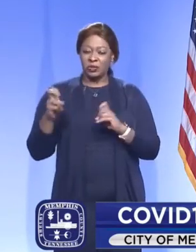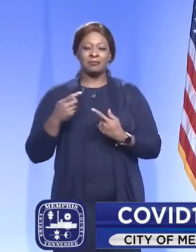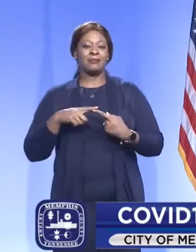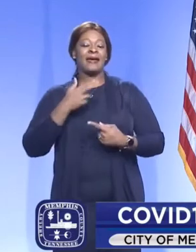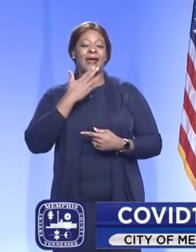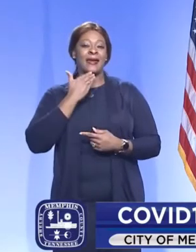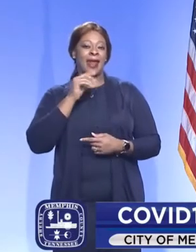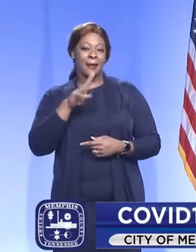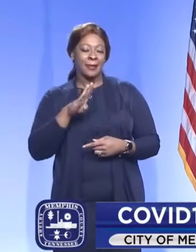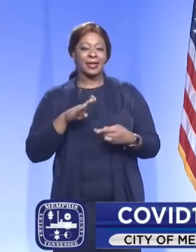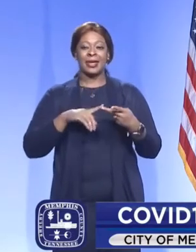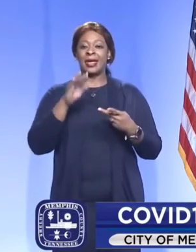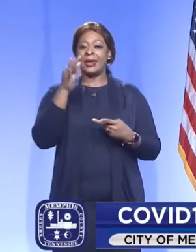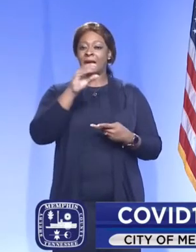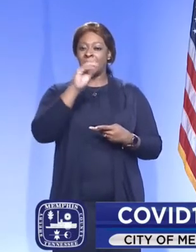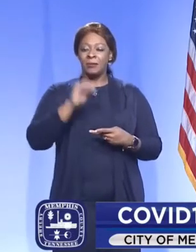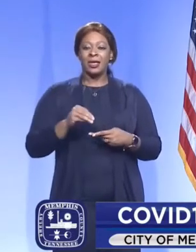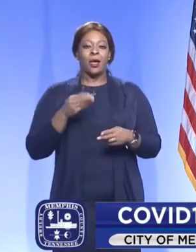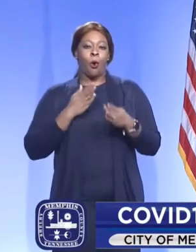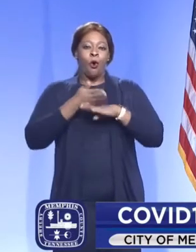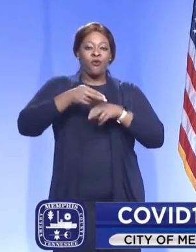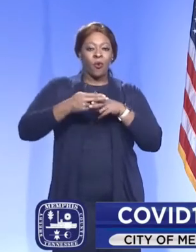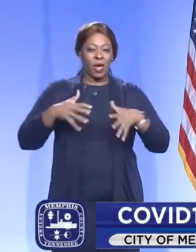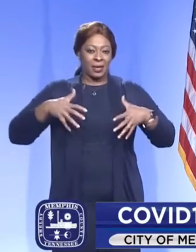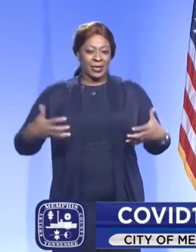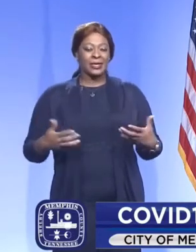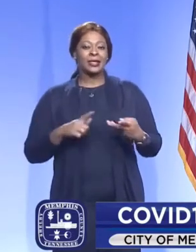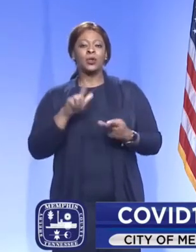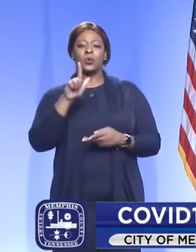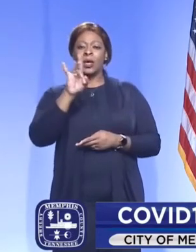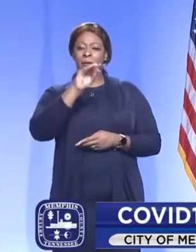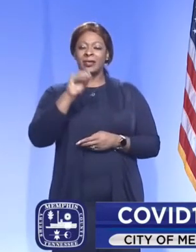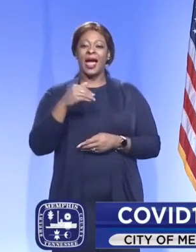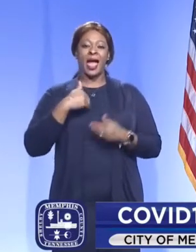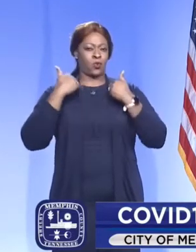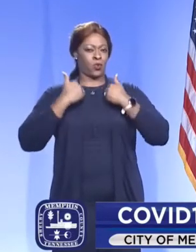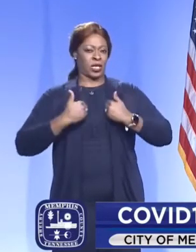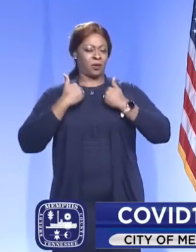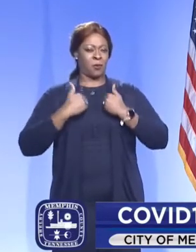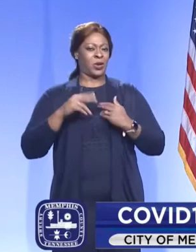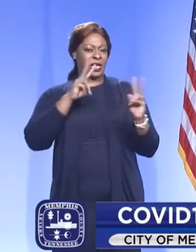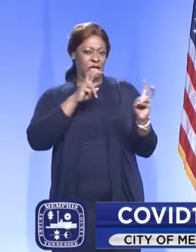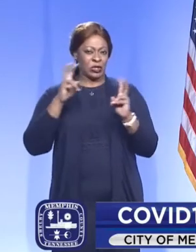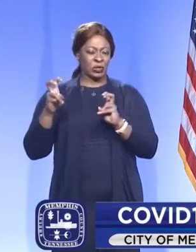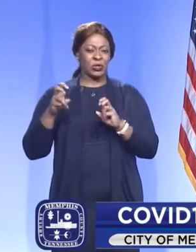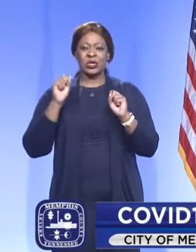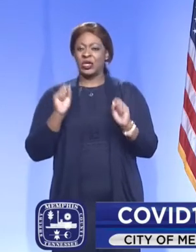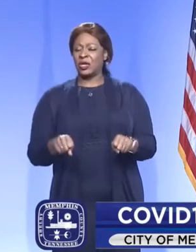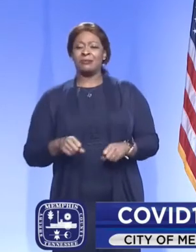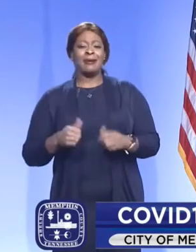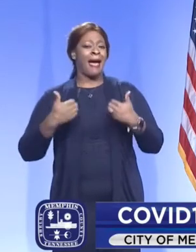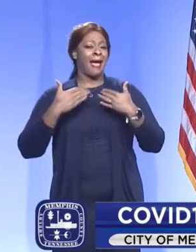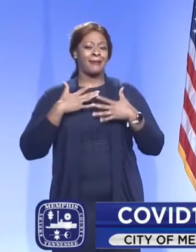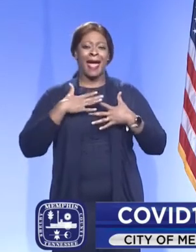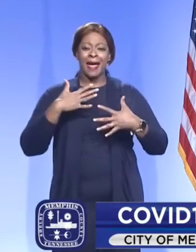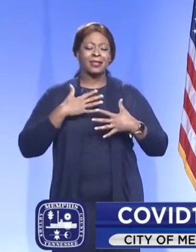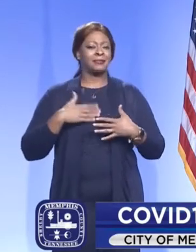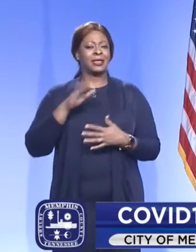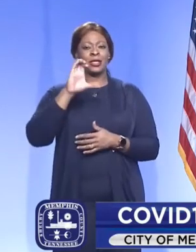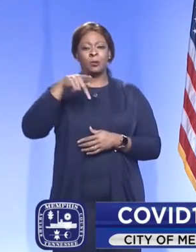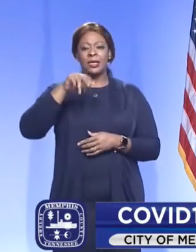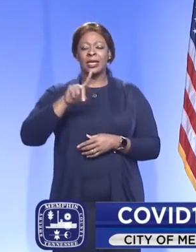a disproportionate share of the burden of disease and have for the entire epidemic so far. In